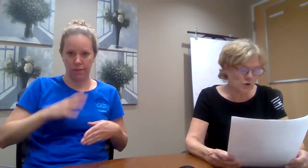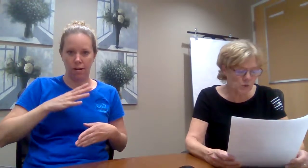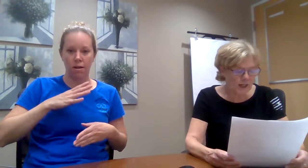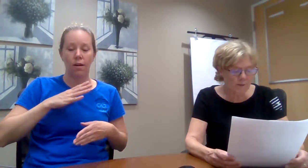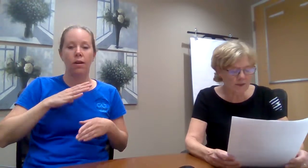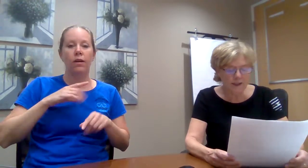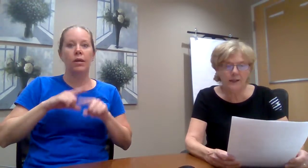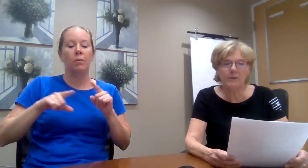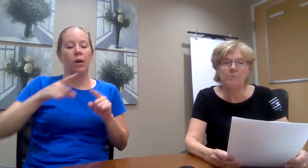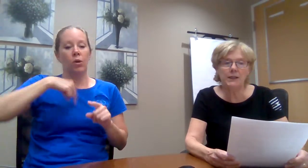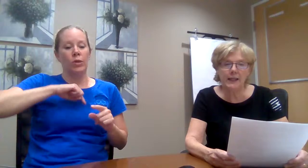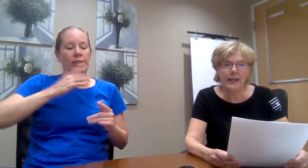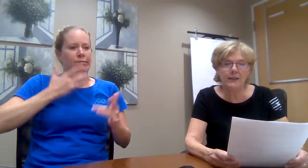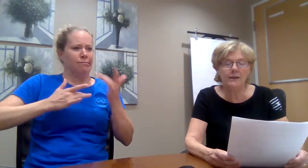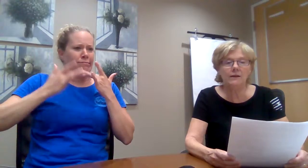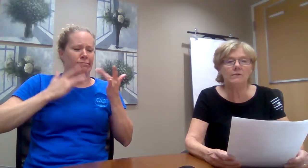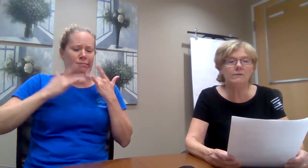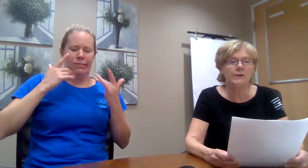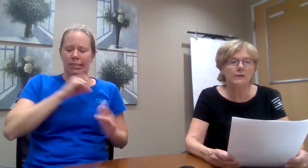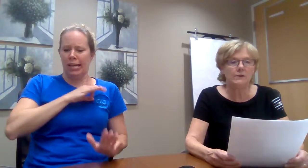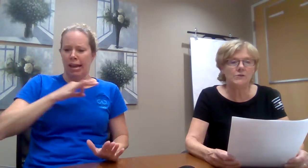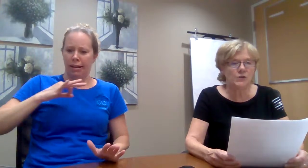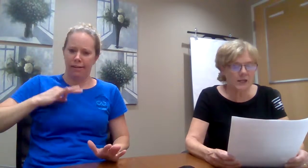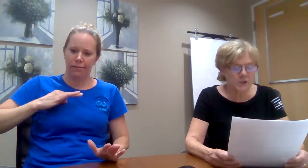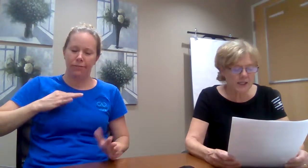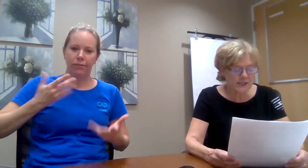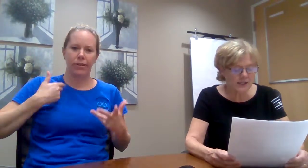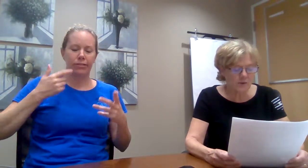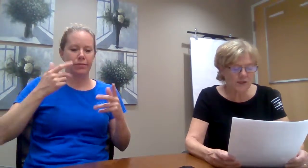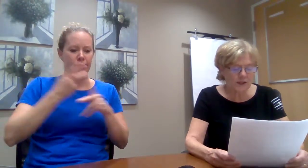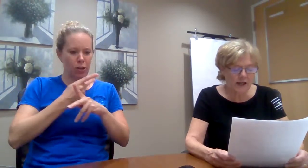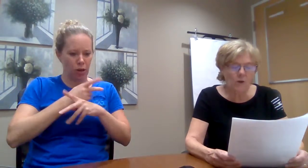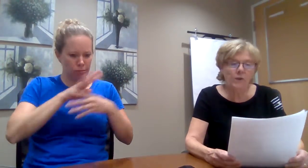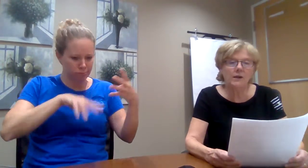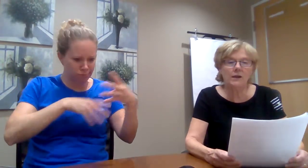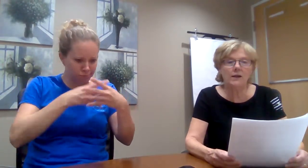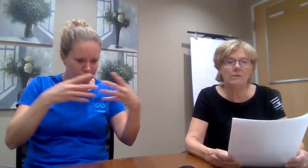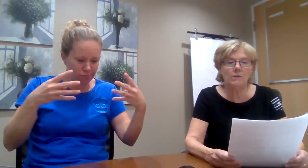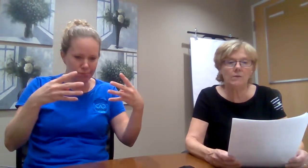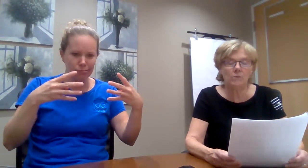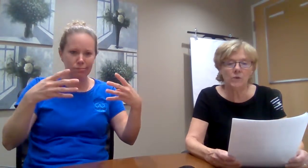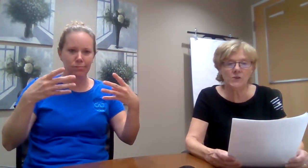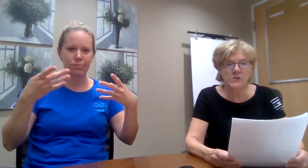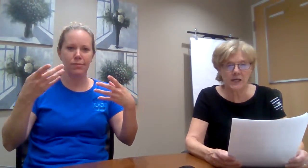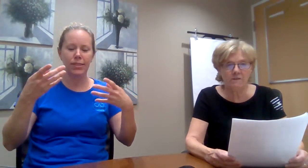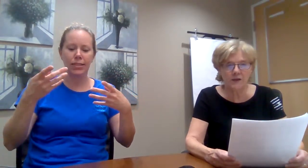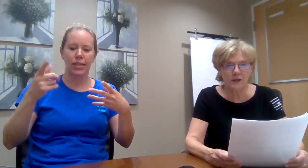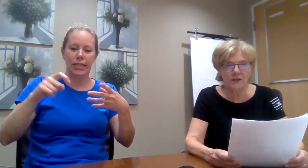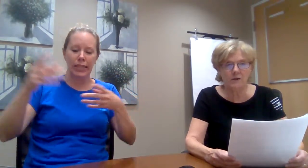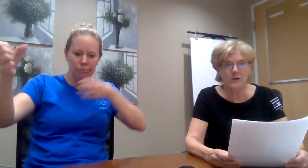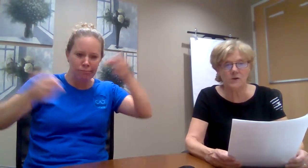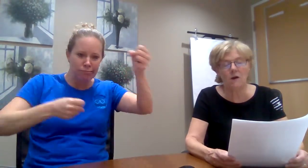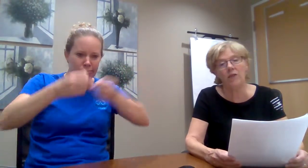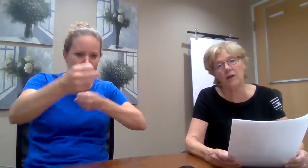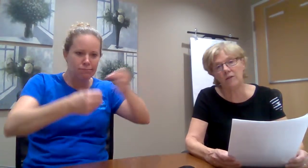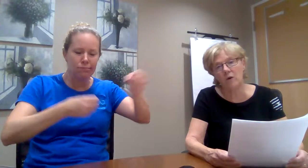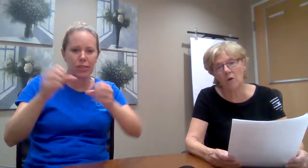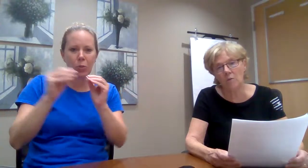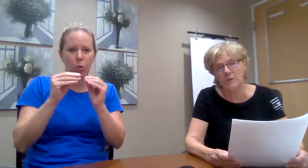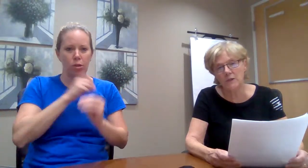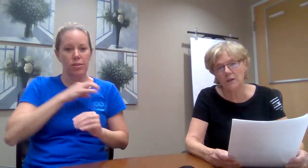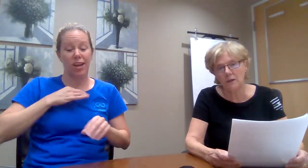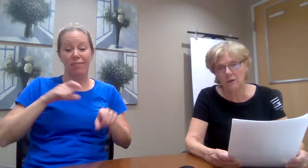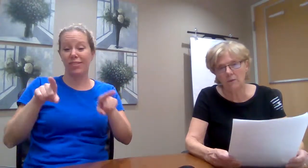been scrambling and planning and strategizing around how we can get more staff in here, as all the